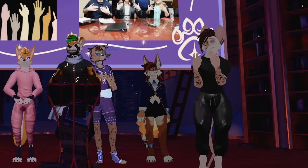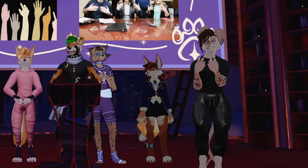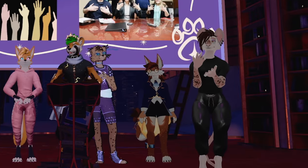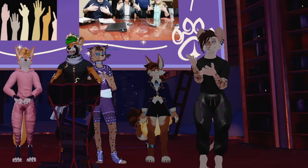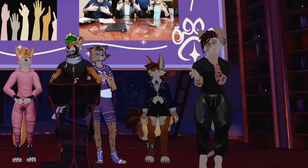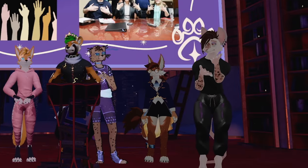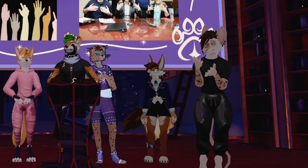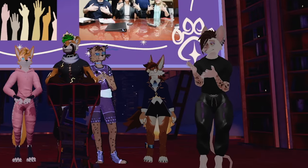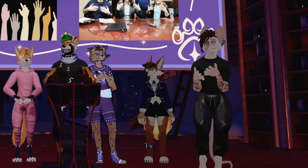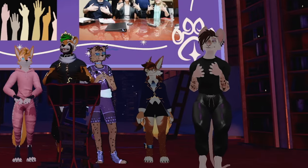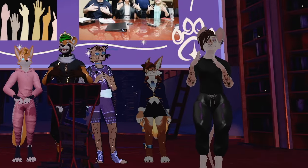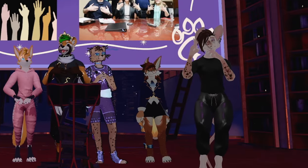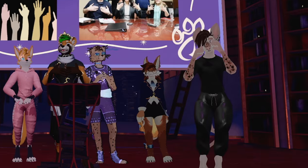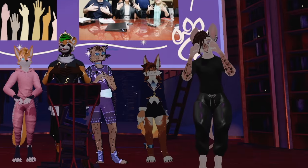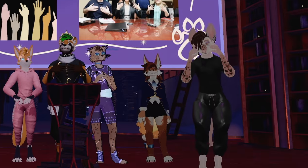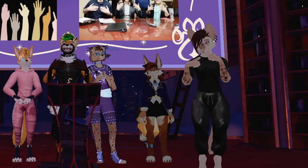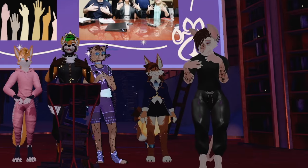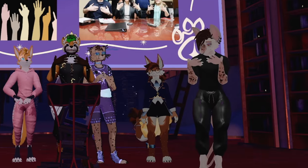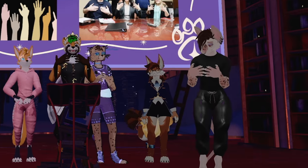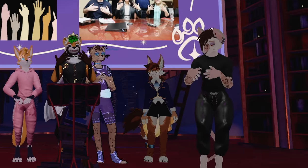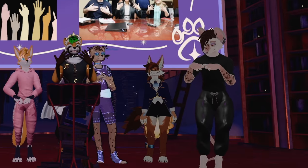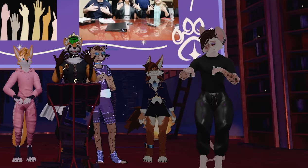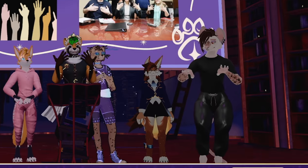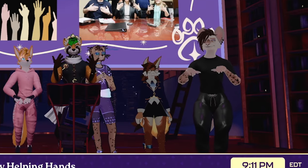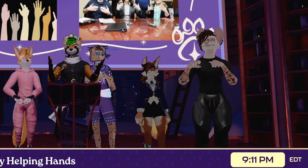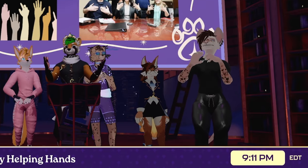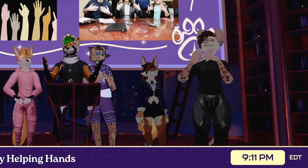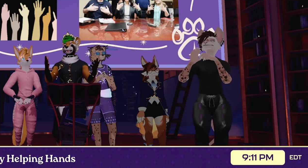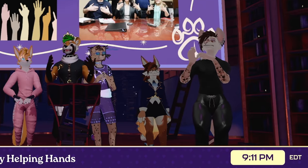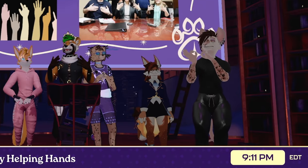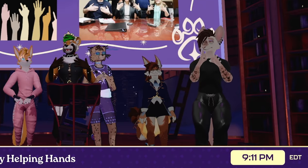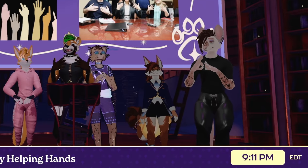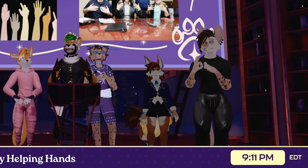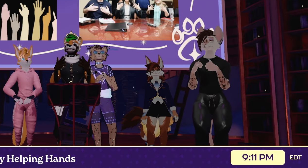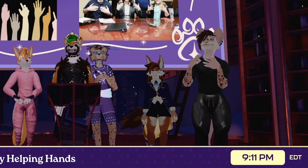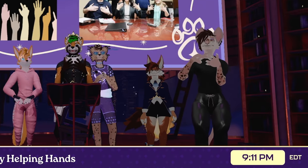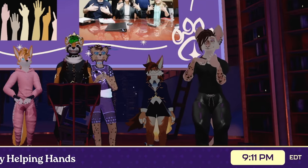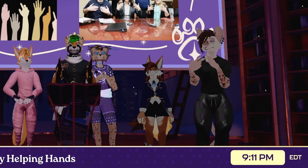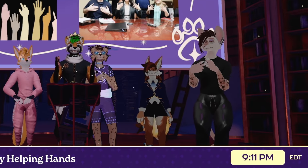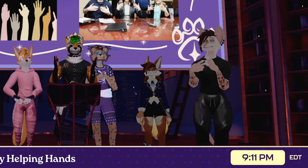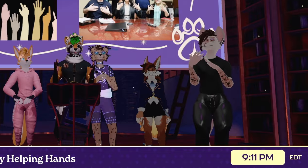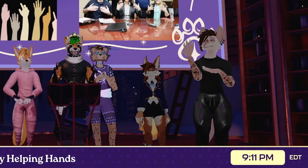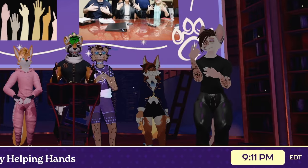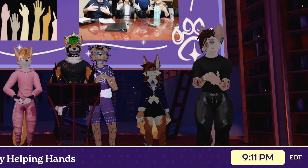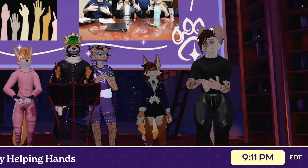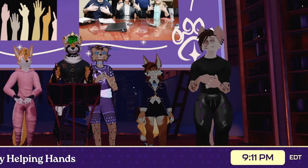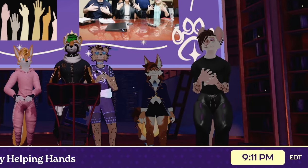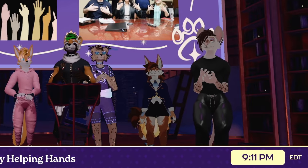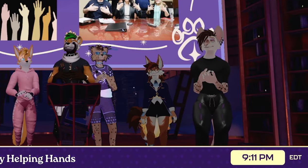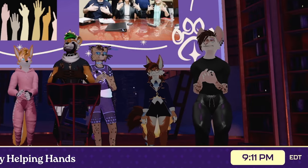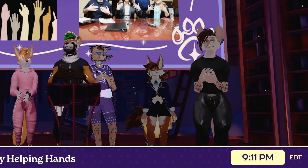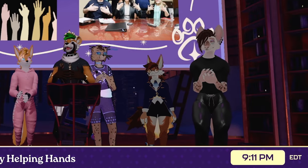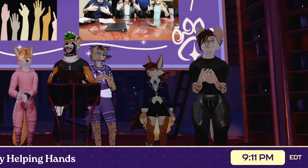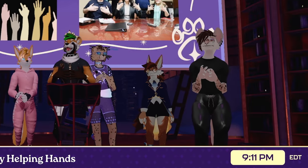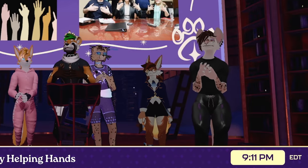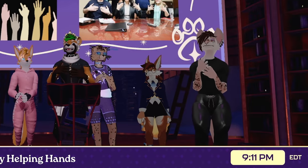body language, anything like that to convey meaning. It is a full language with